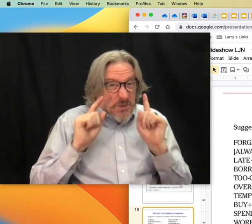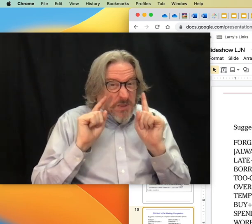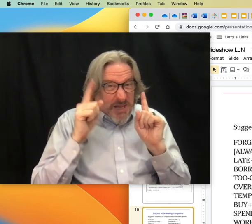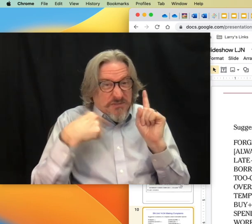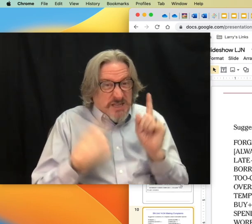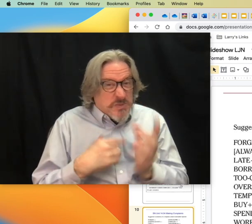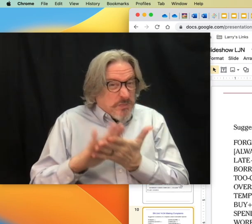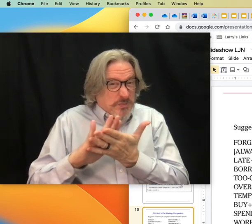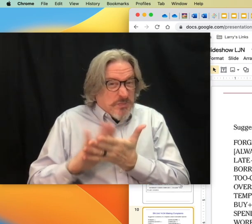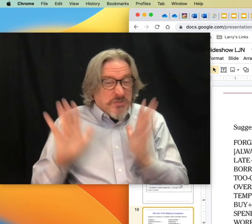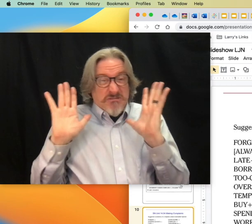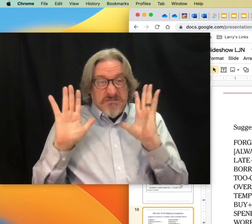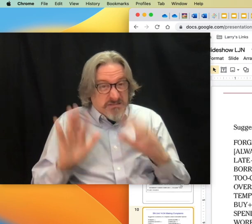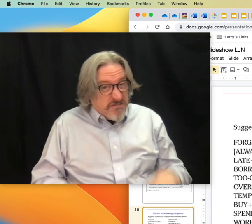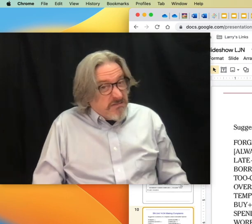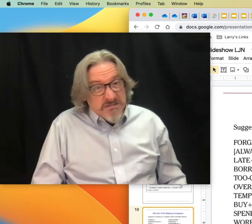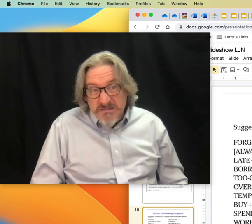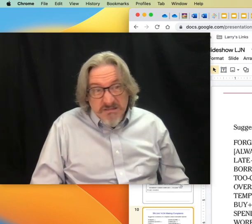very picky face.